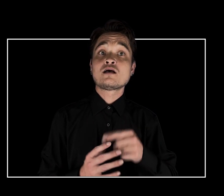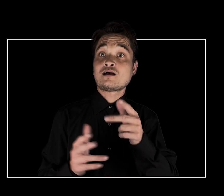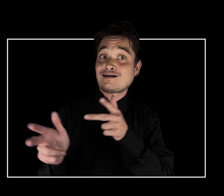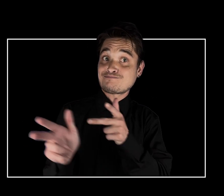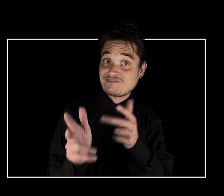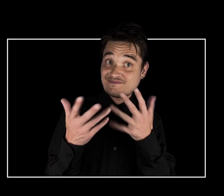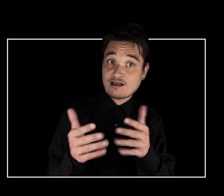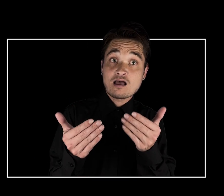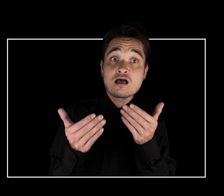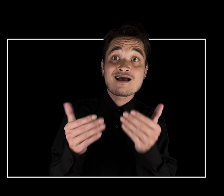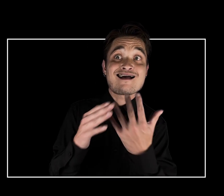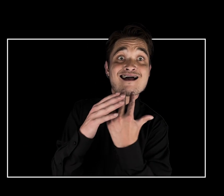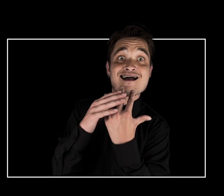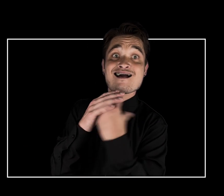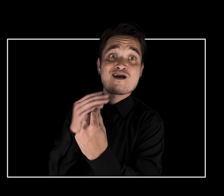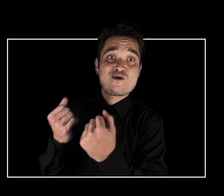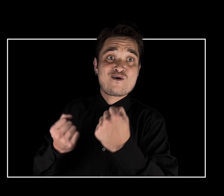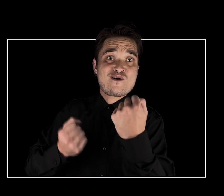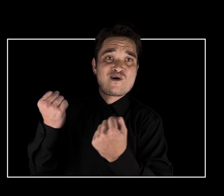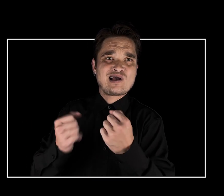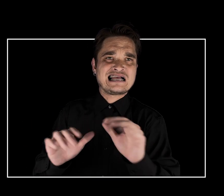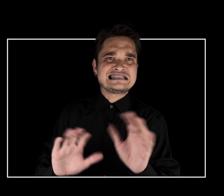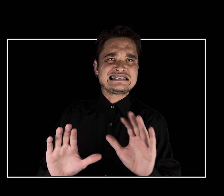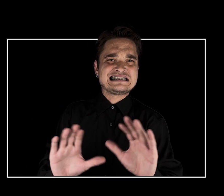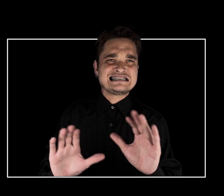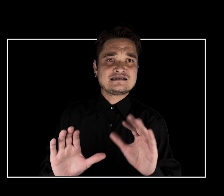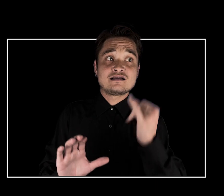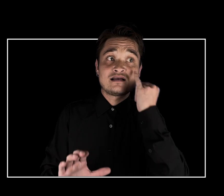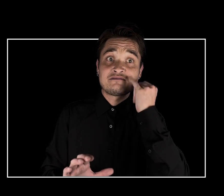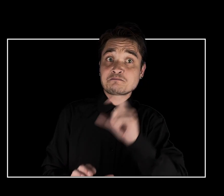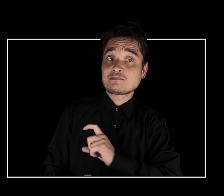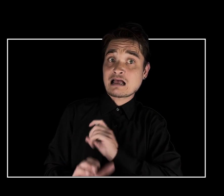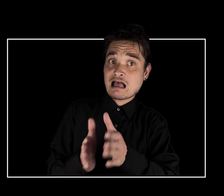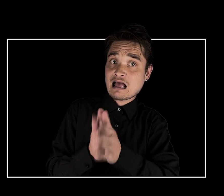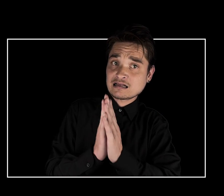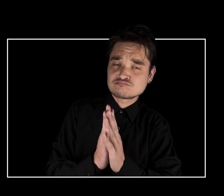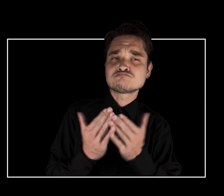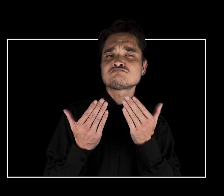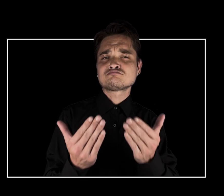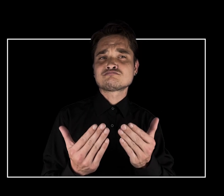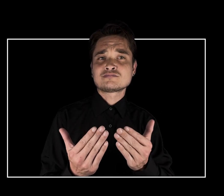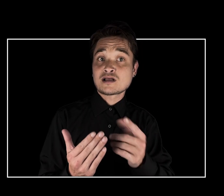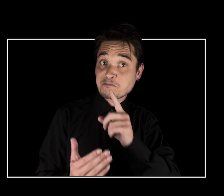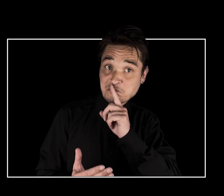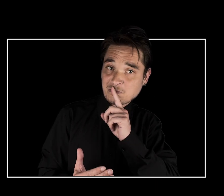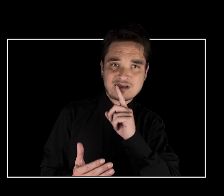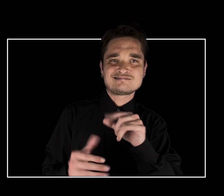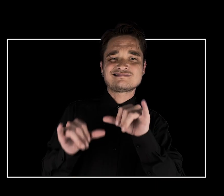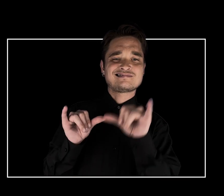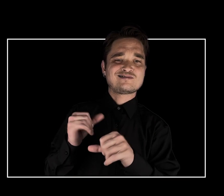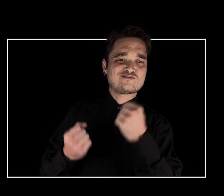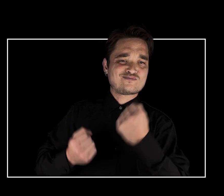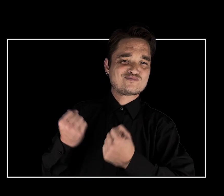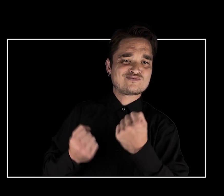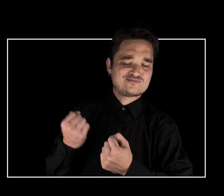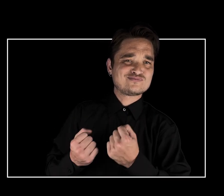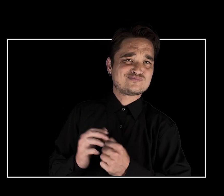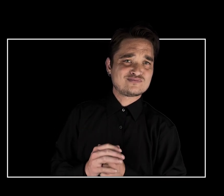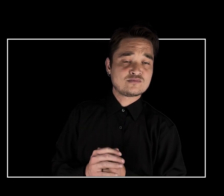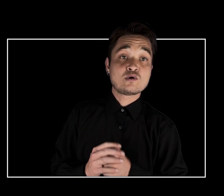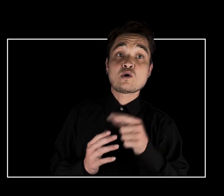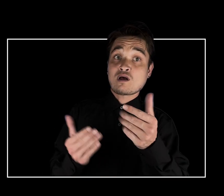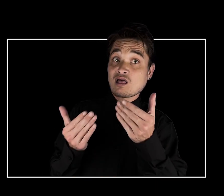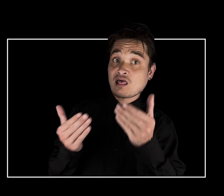Do not get out of the car unless the police officer asks you to. This is very important.